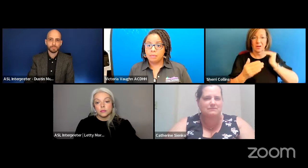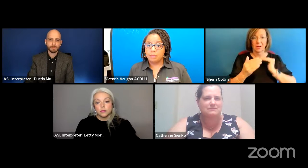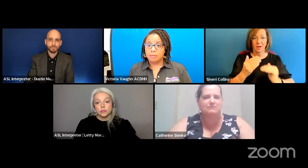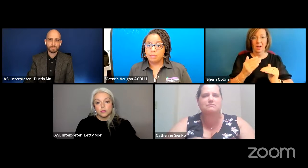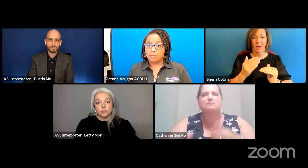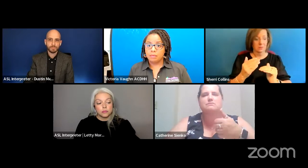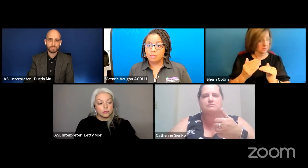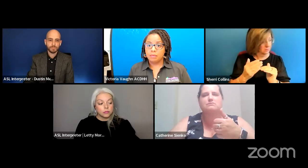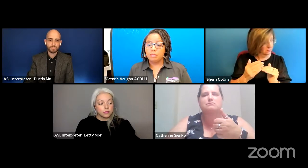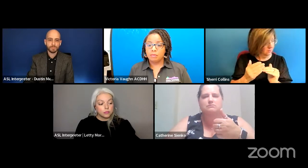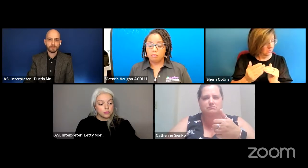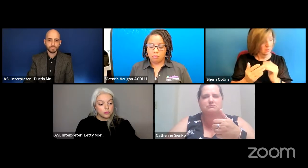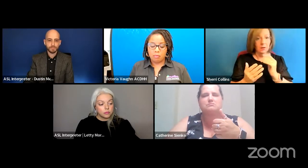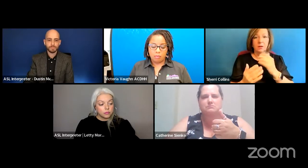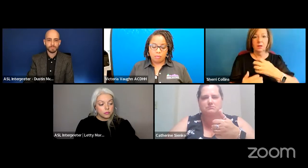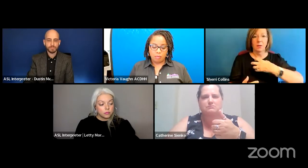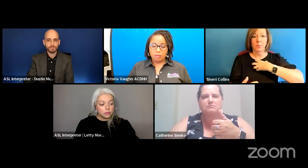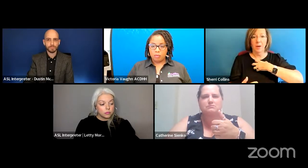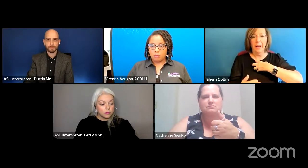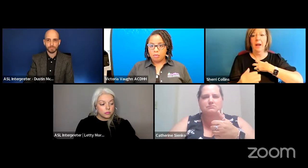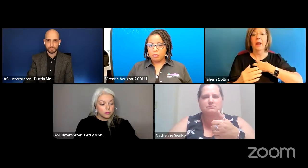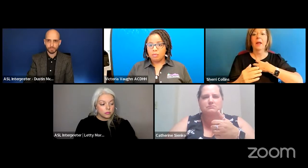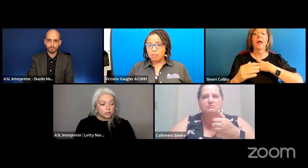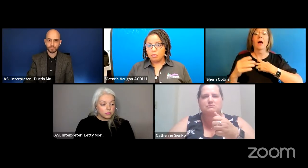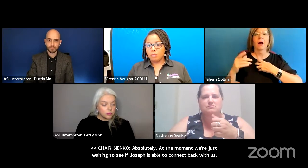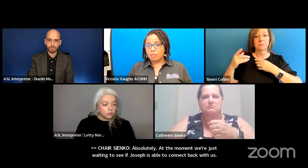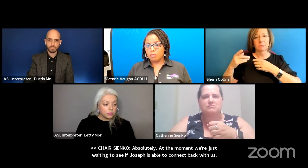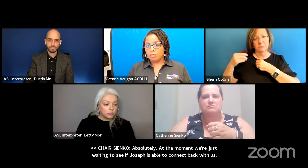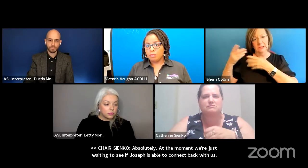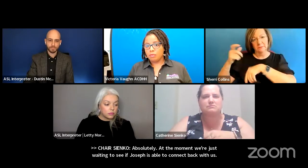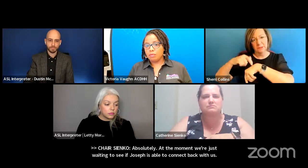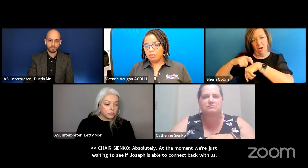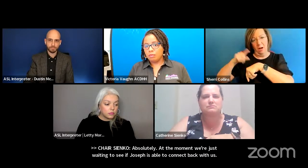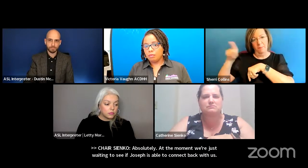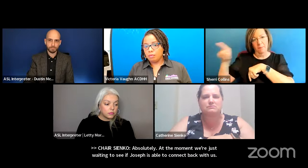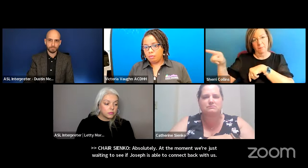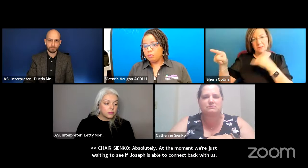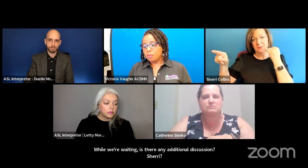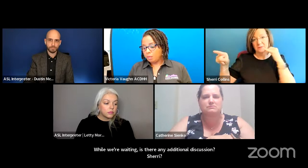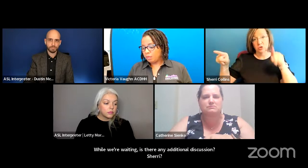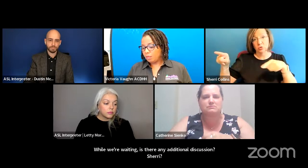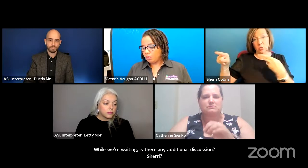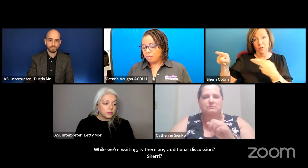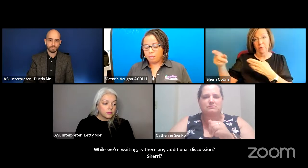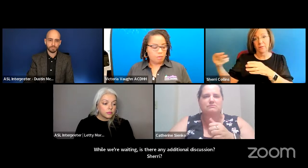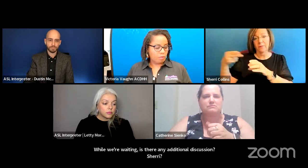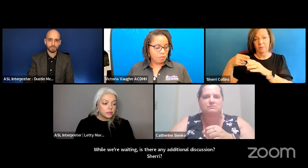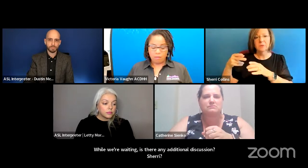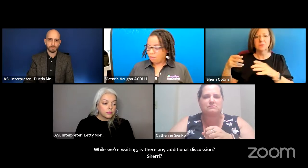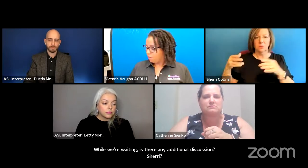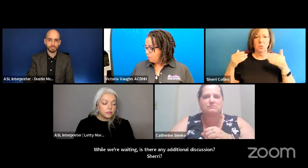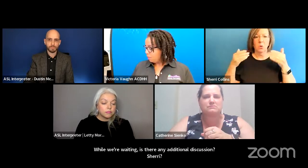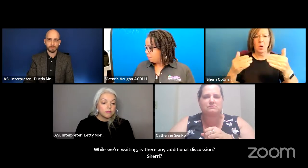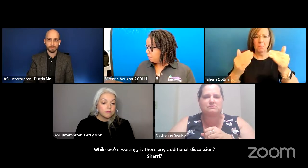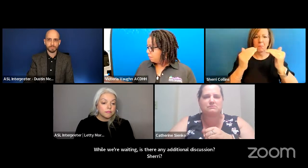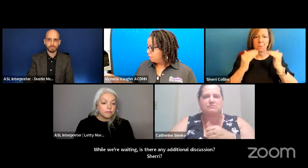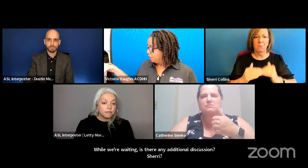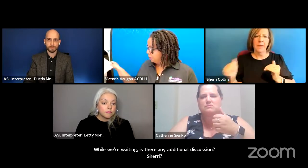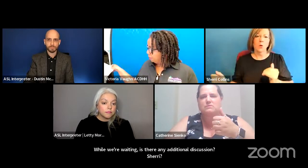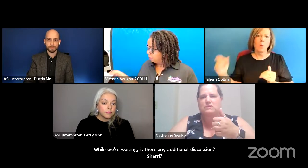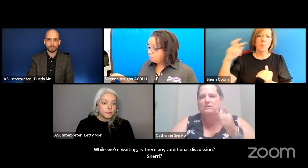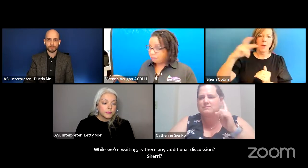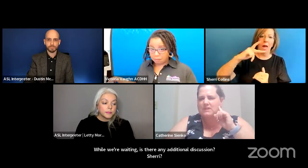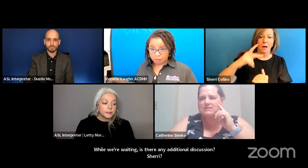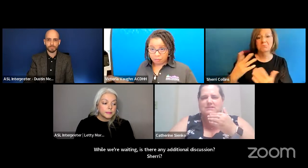What we can do is we can move down to the next complaint and then give them time to